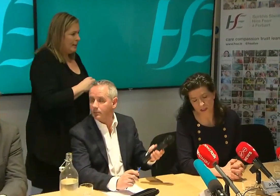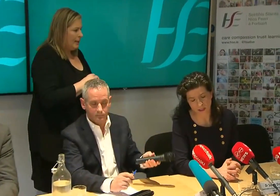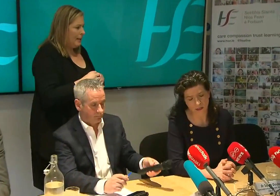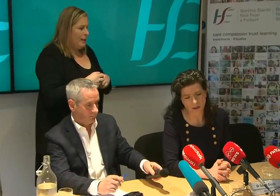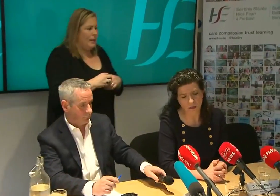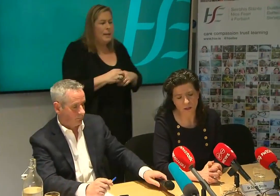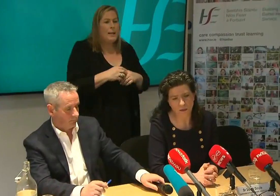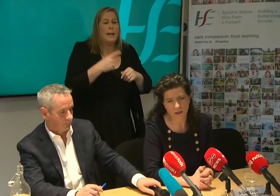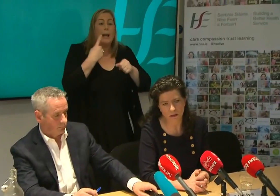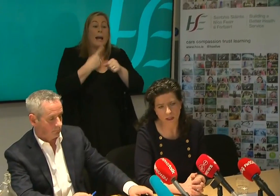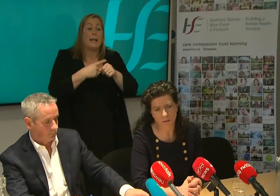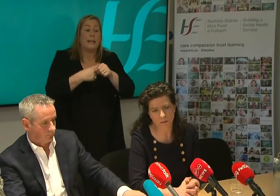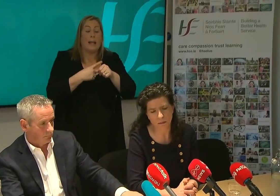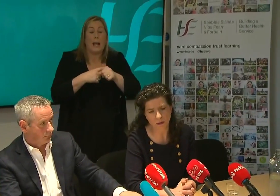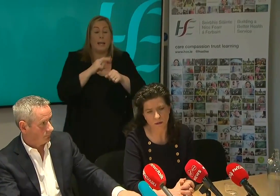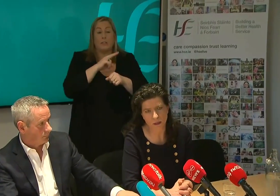Okay, well, just again, not to make